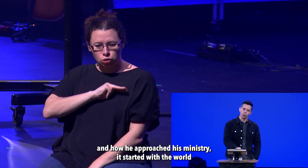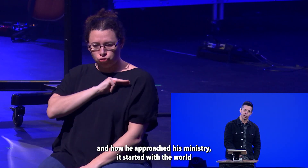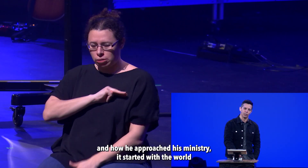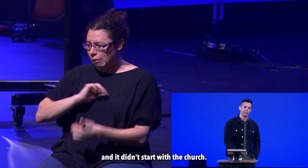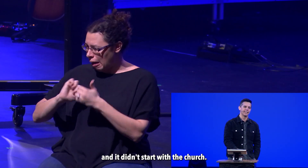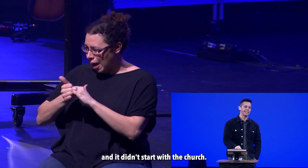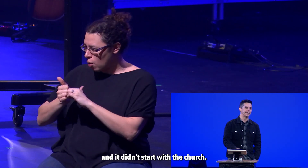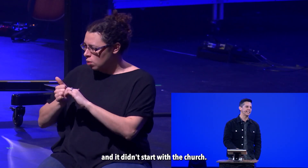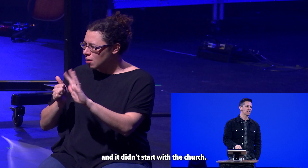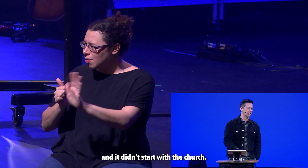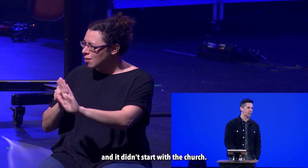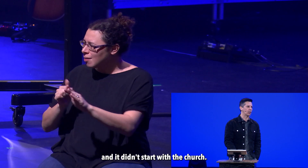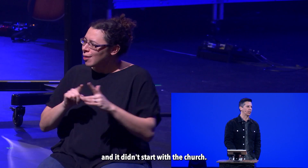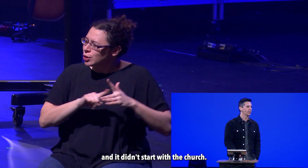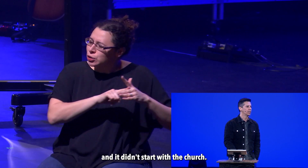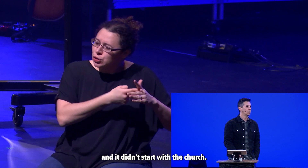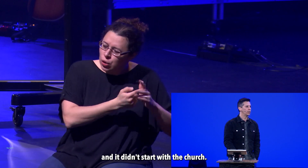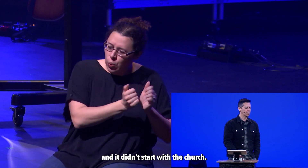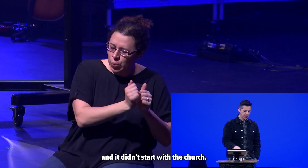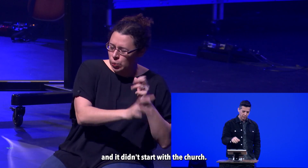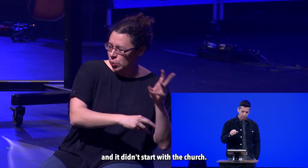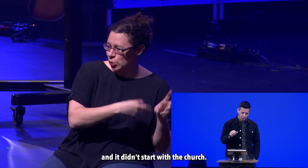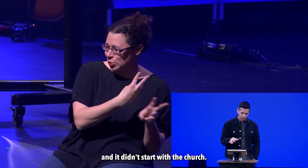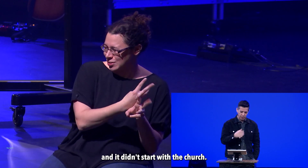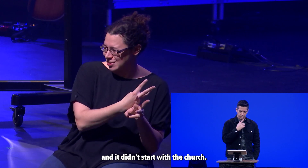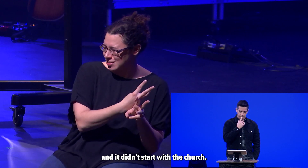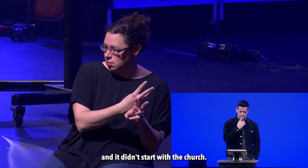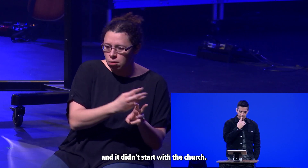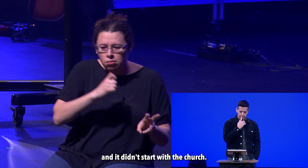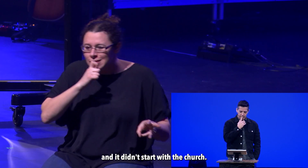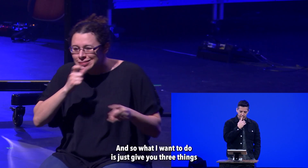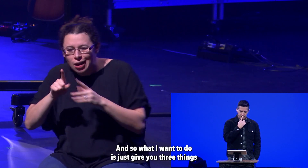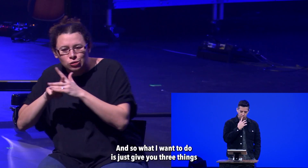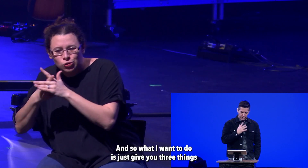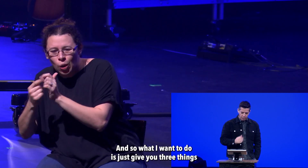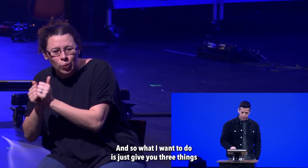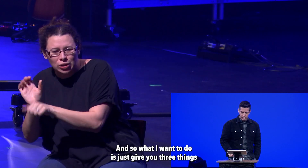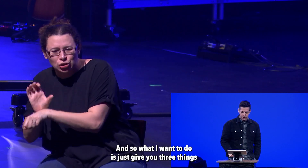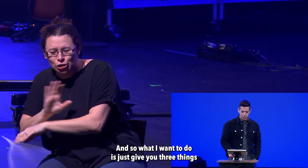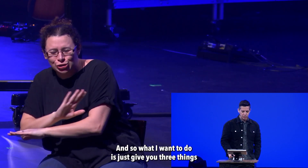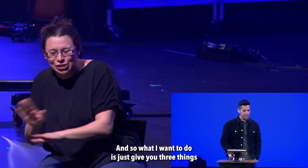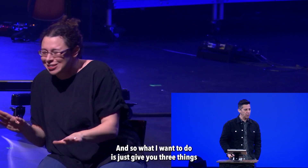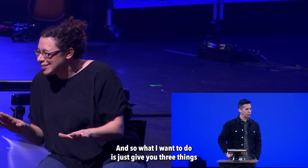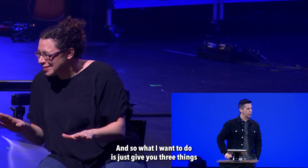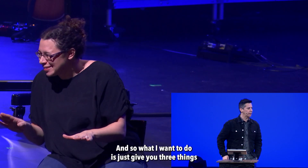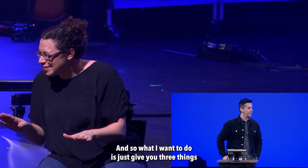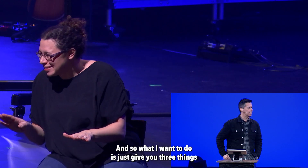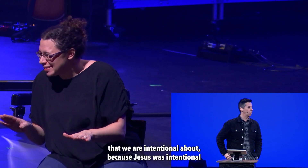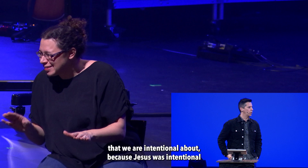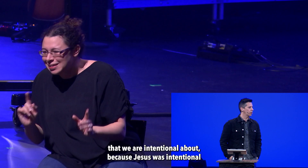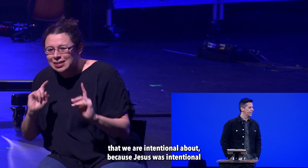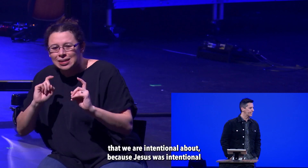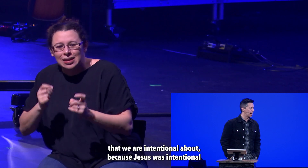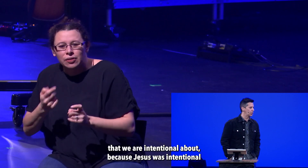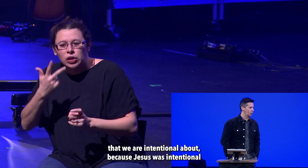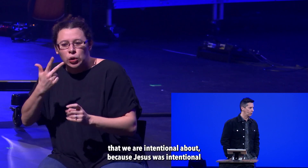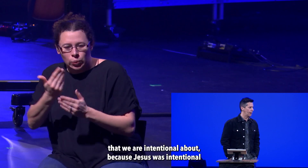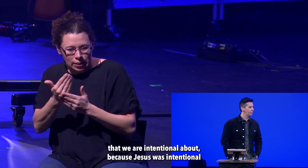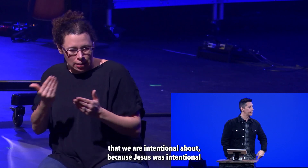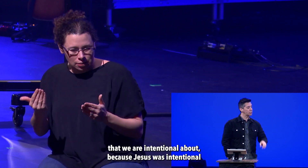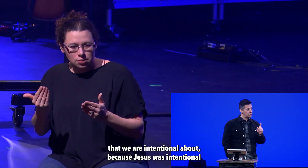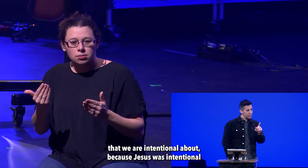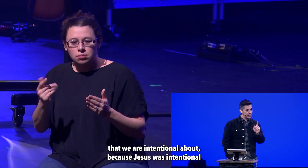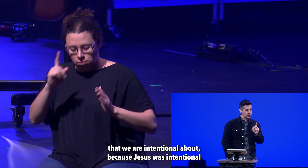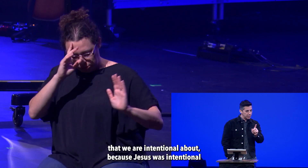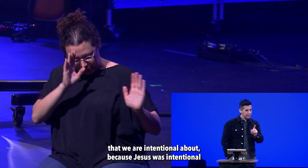the world and it didn't start with the church. And so what I want to do is just give you three things that we are intentional